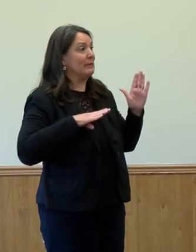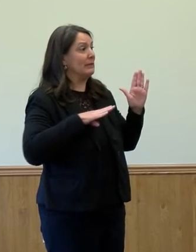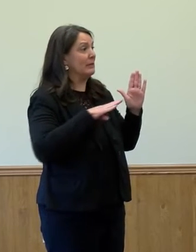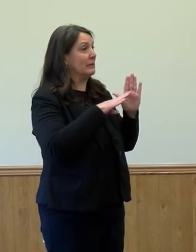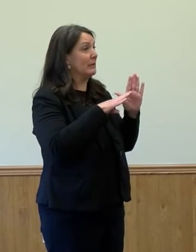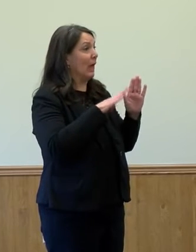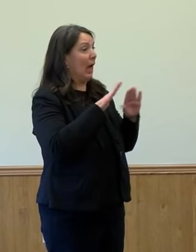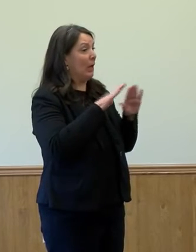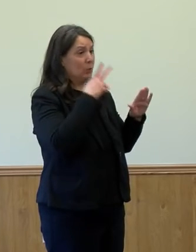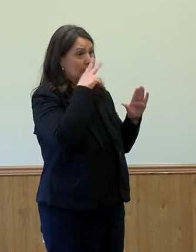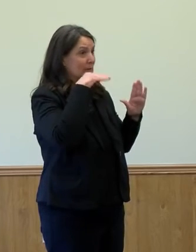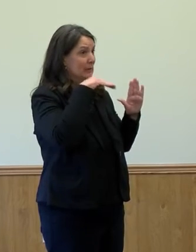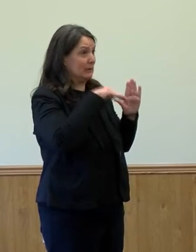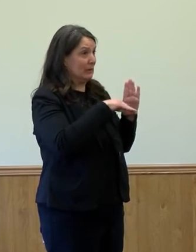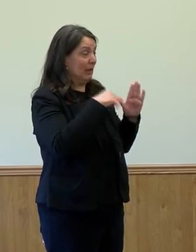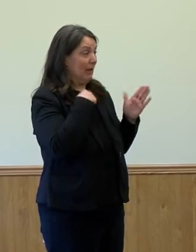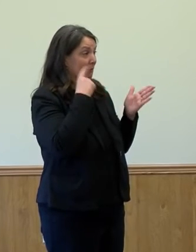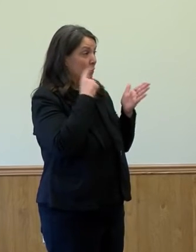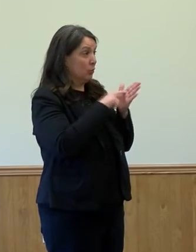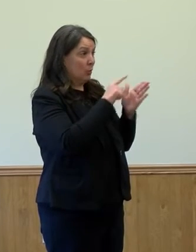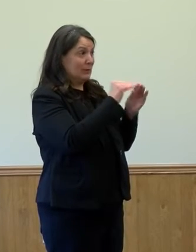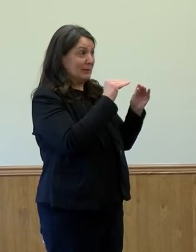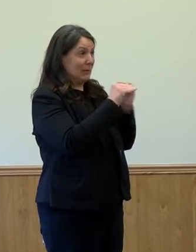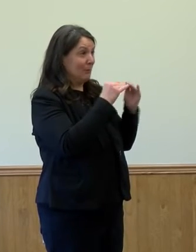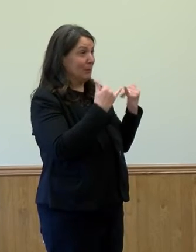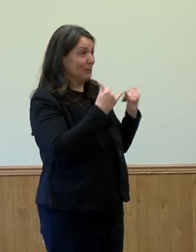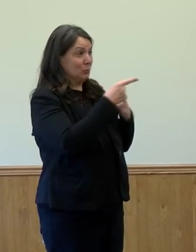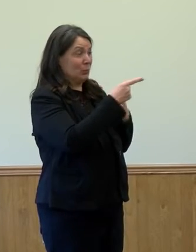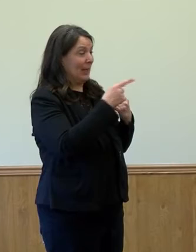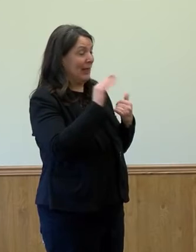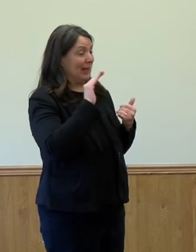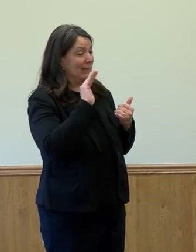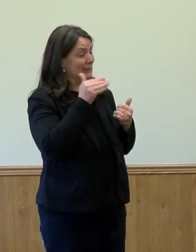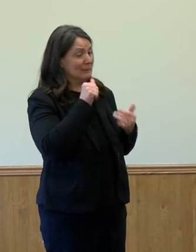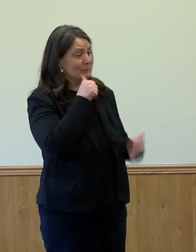near future, particularly with statistics like we heard today.